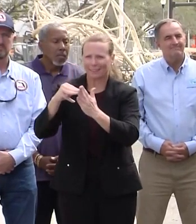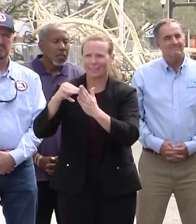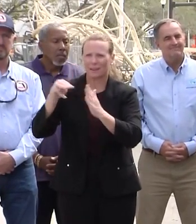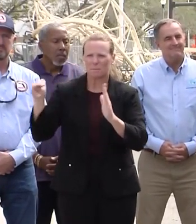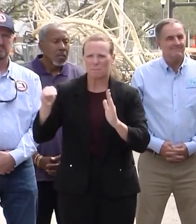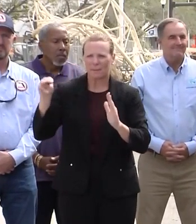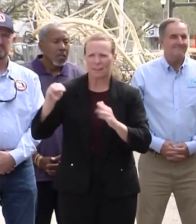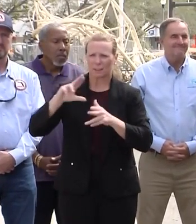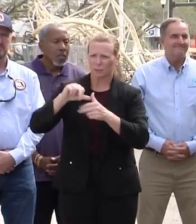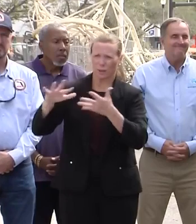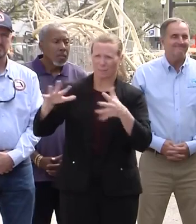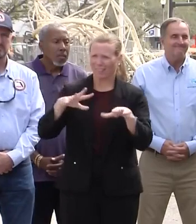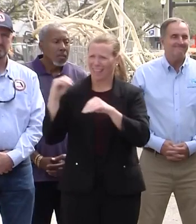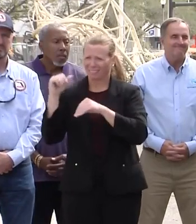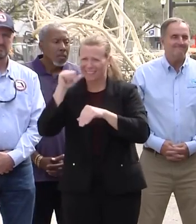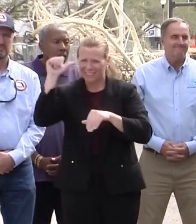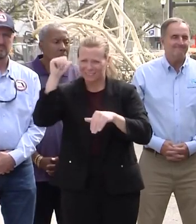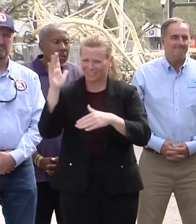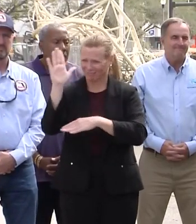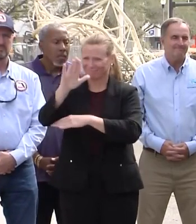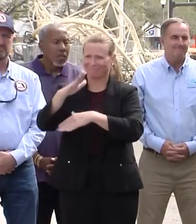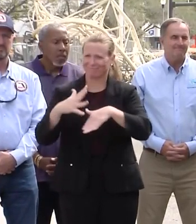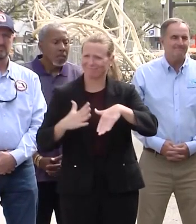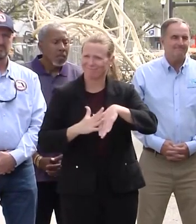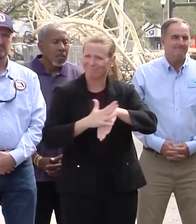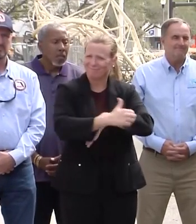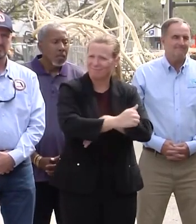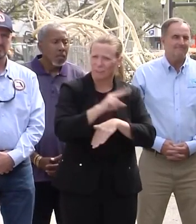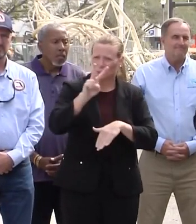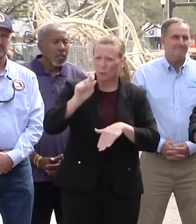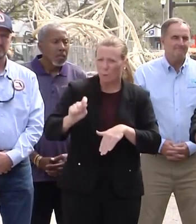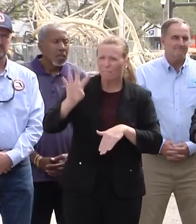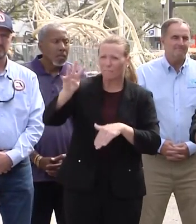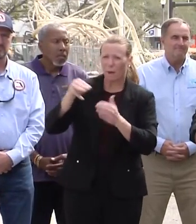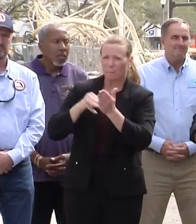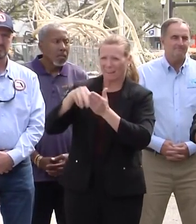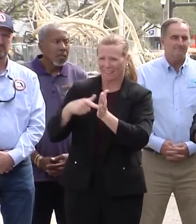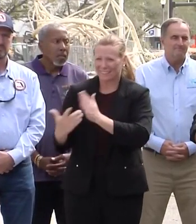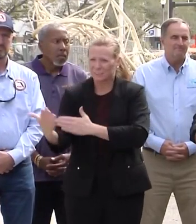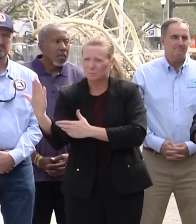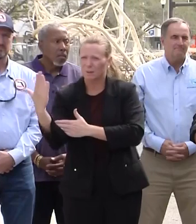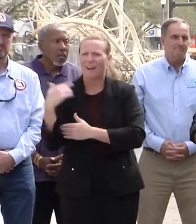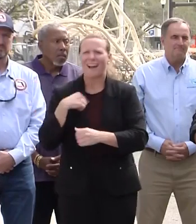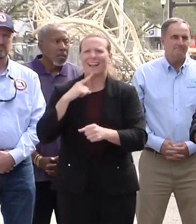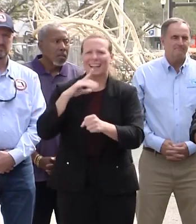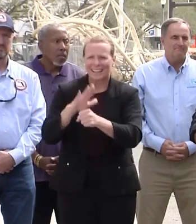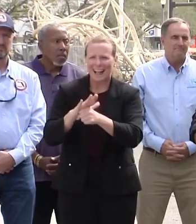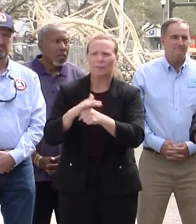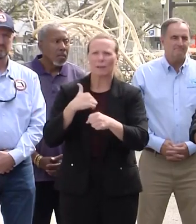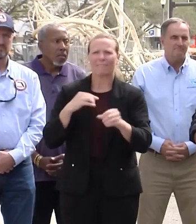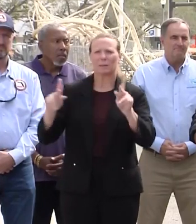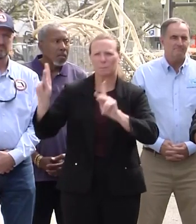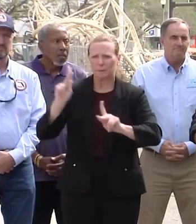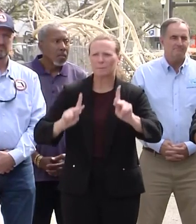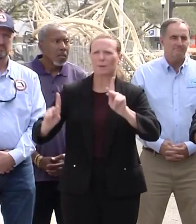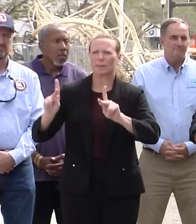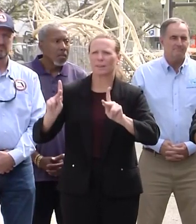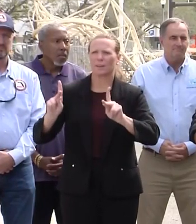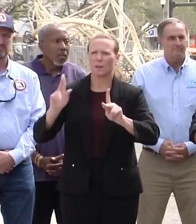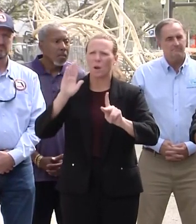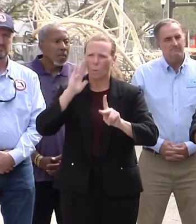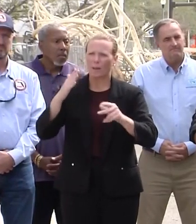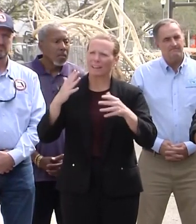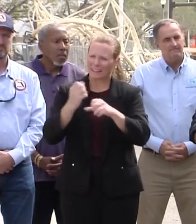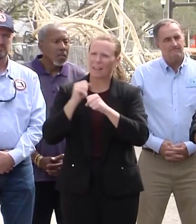left yesterday afternoon. And so you got 2.4 million as of this morning, and I guarantee you, you're going to have people that are going to get this